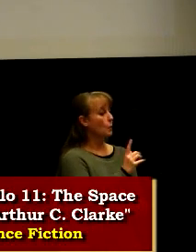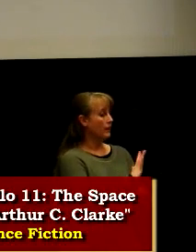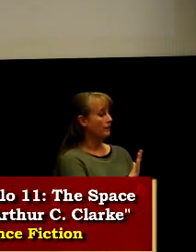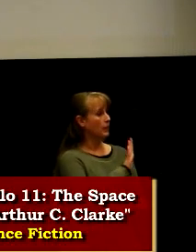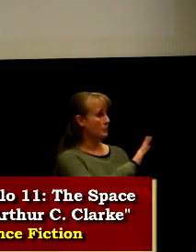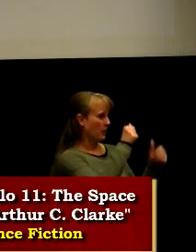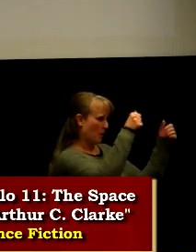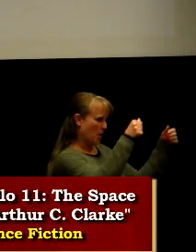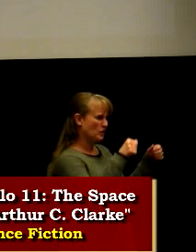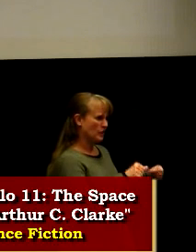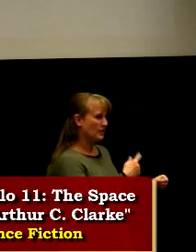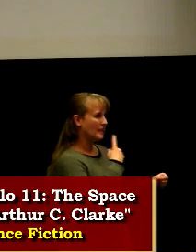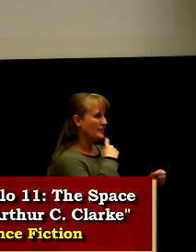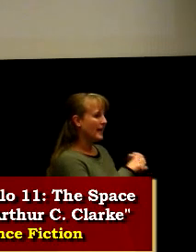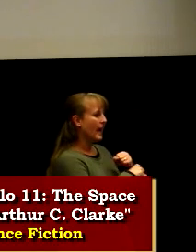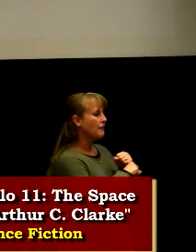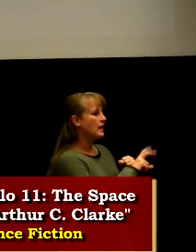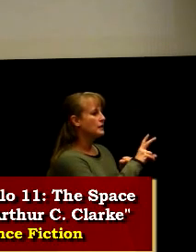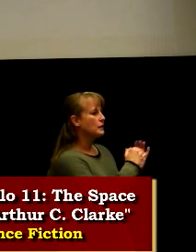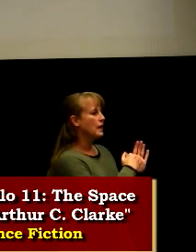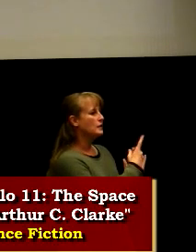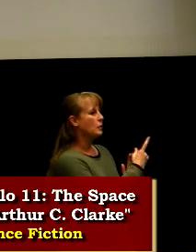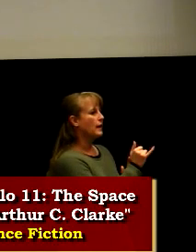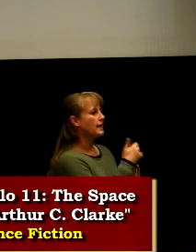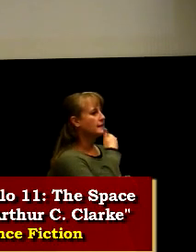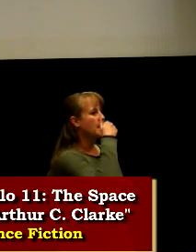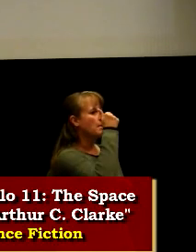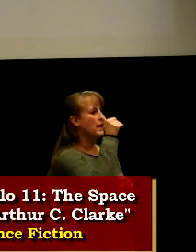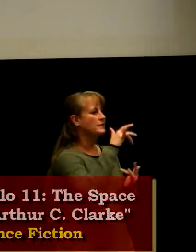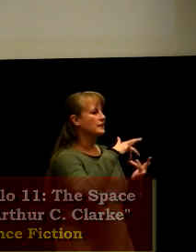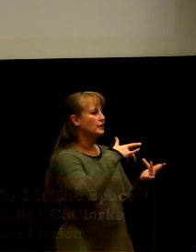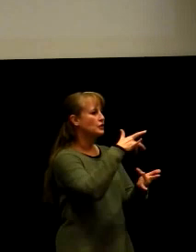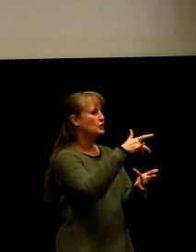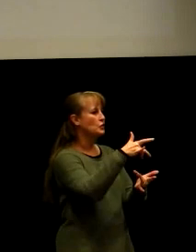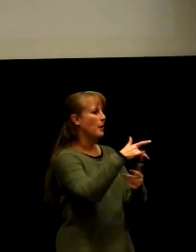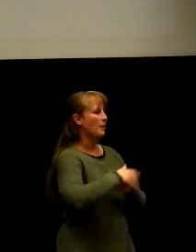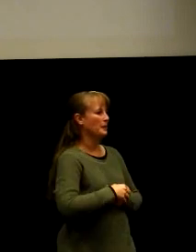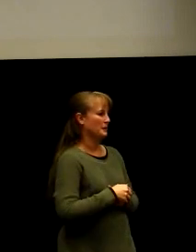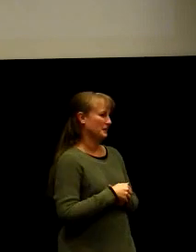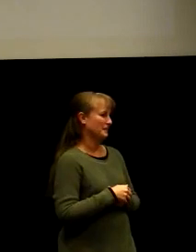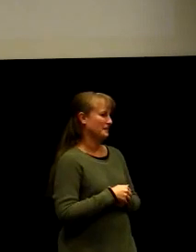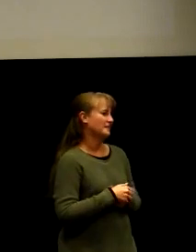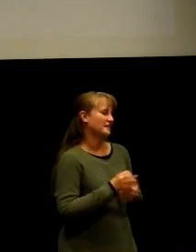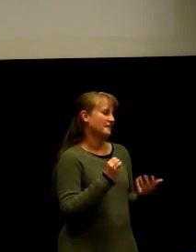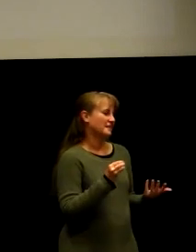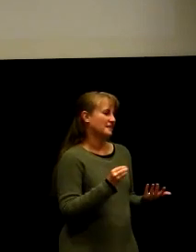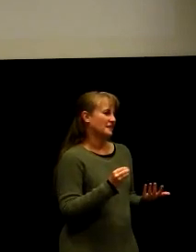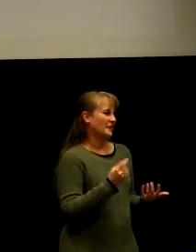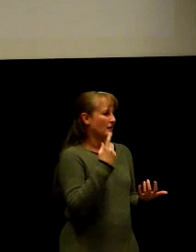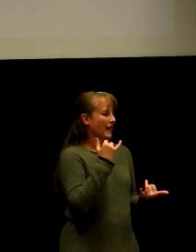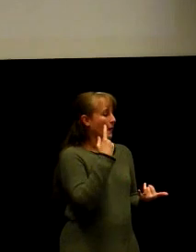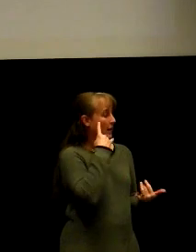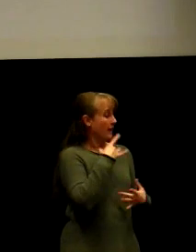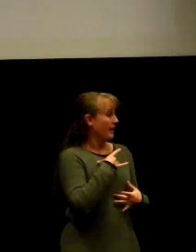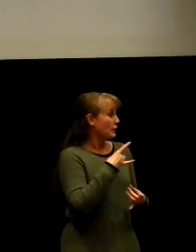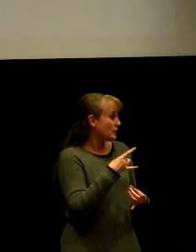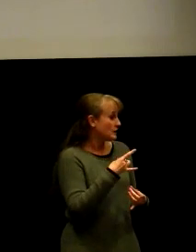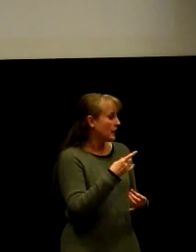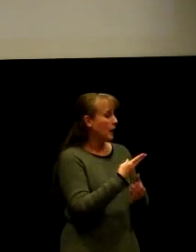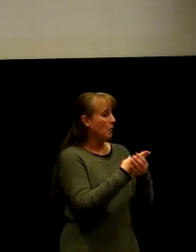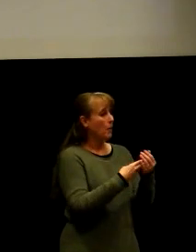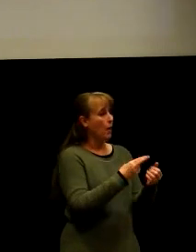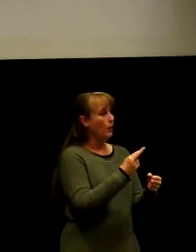film's posters advertised 2001 as the ultimate trip. So I think it's interesting that both the